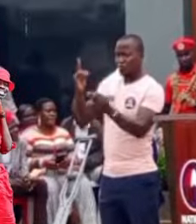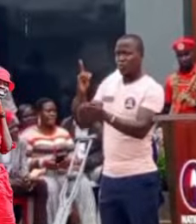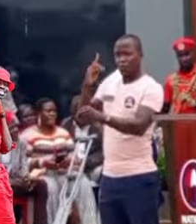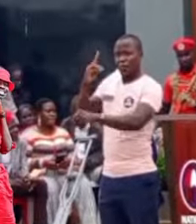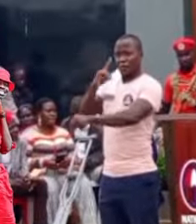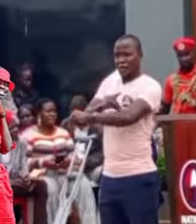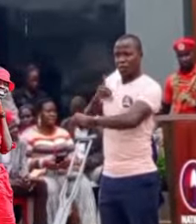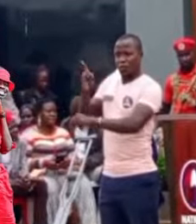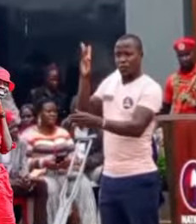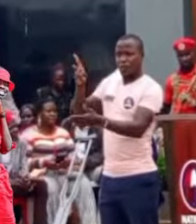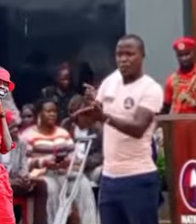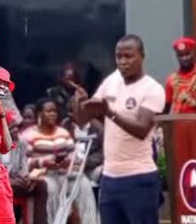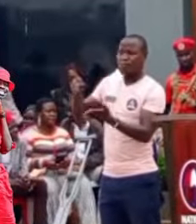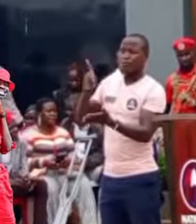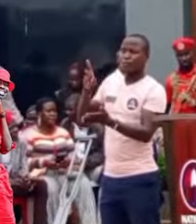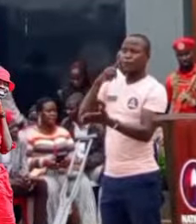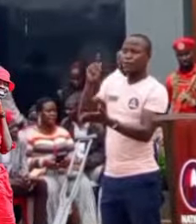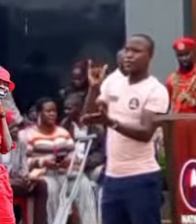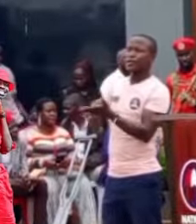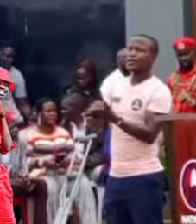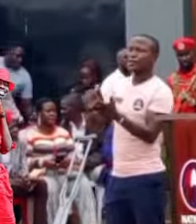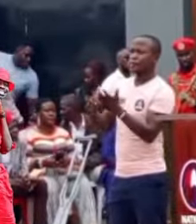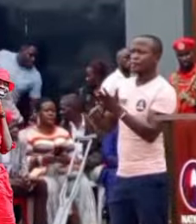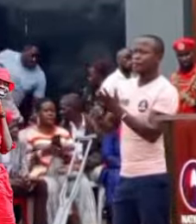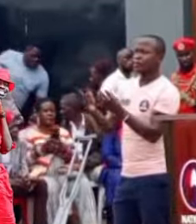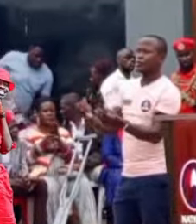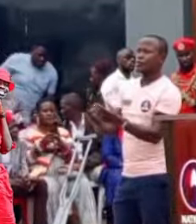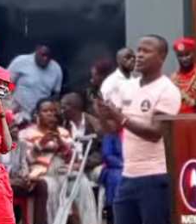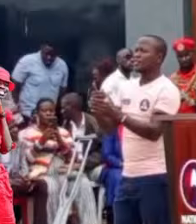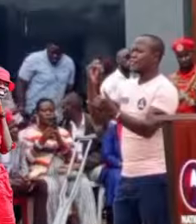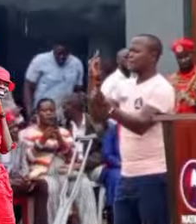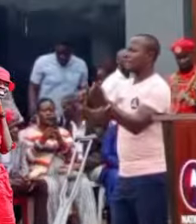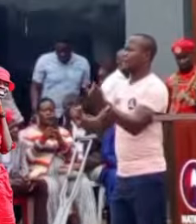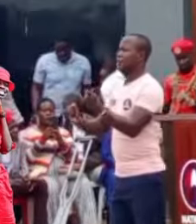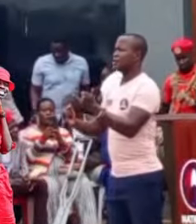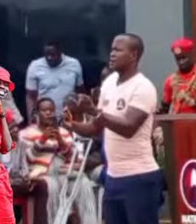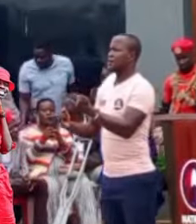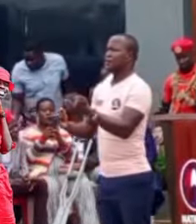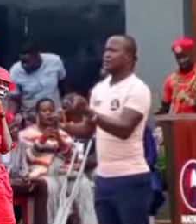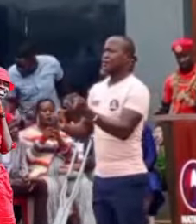that one day you will pay for that. Finally,